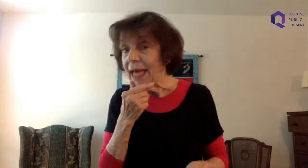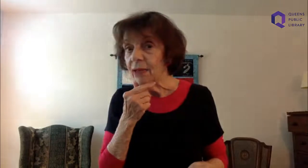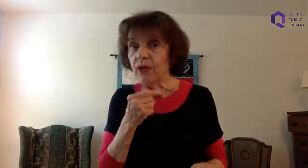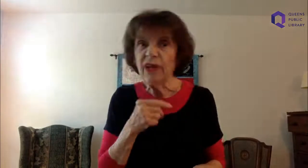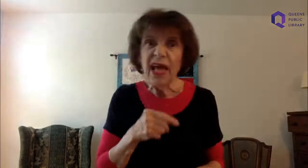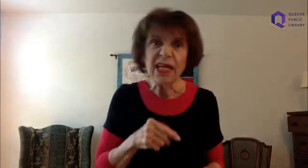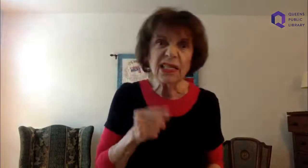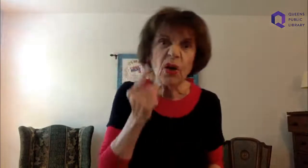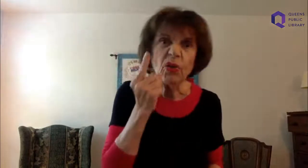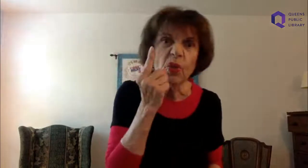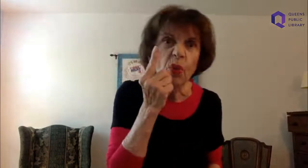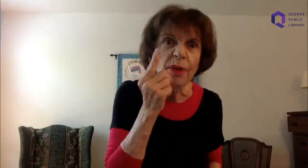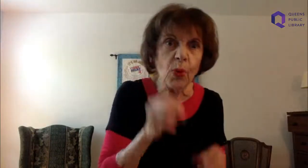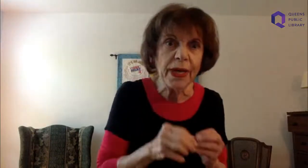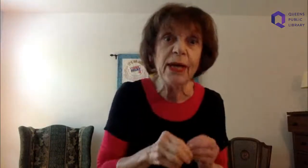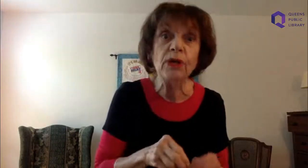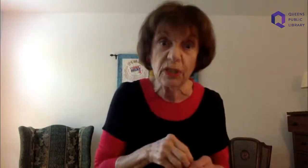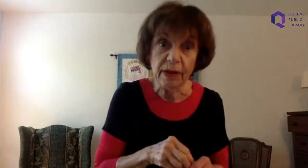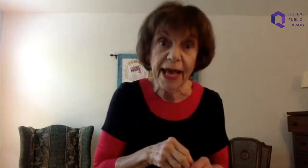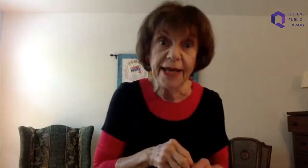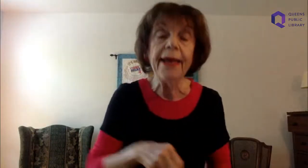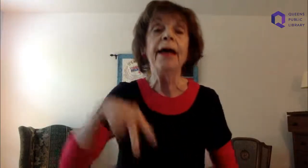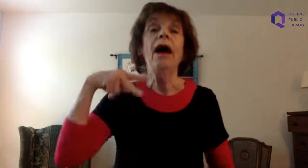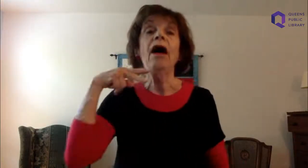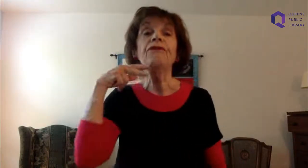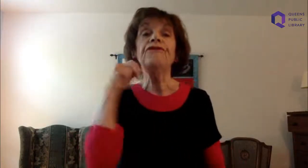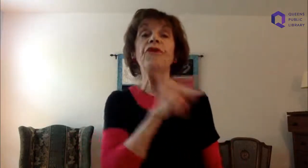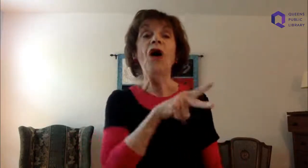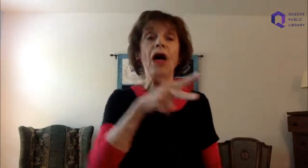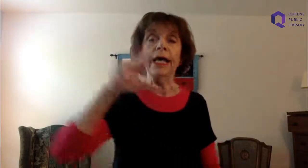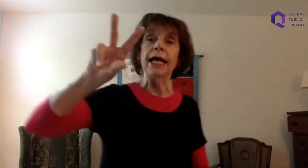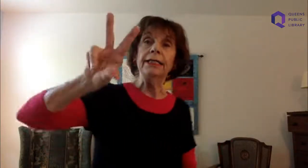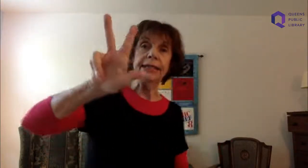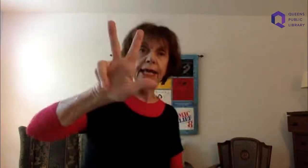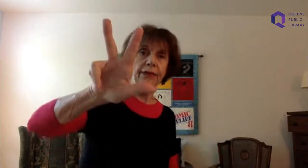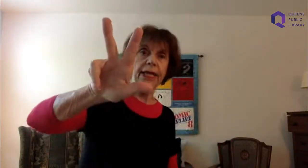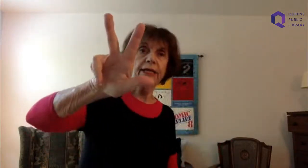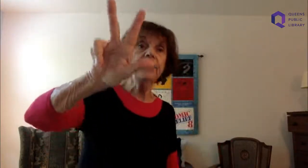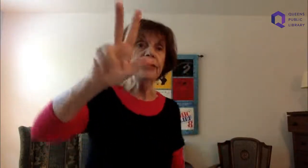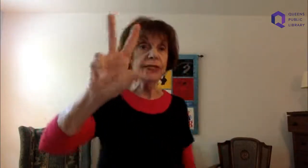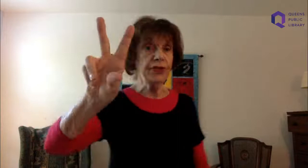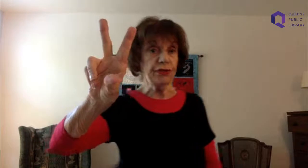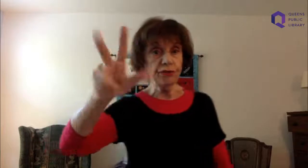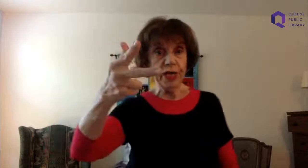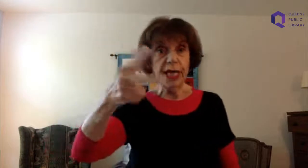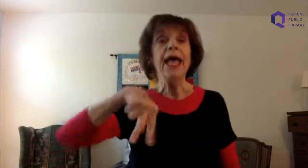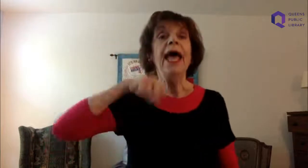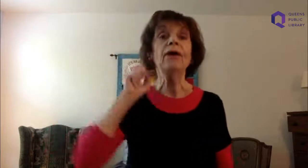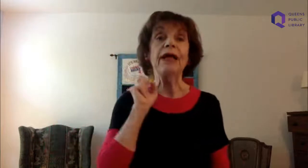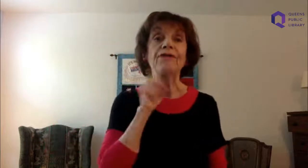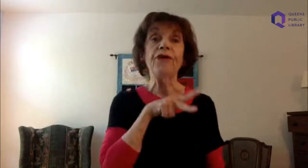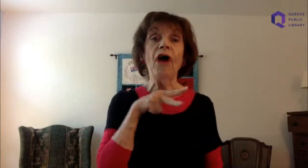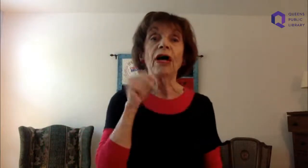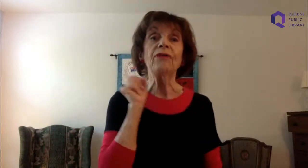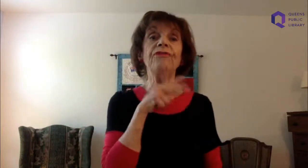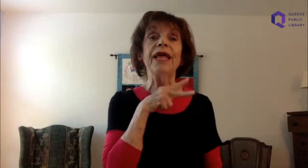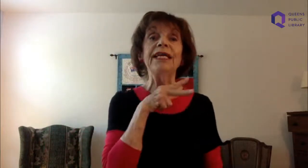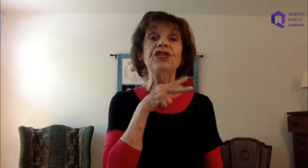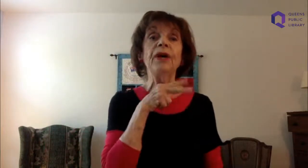And we'll ask only one more. He also had a frog. Take a letter. This is a three. Like frog. Like he's